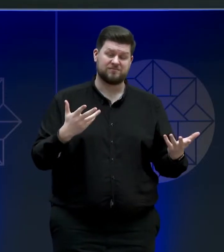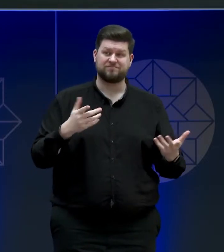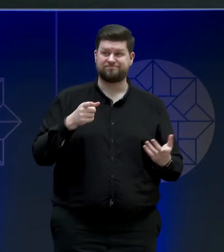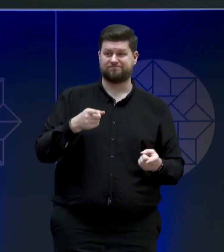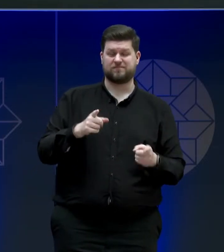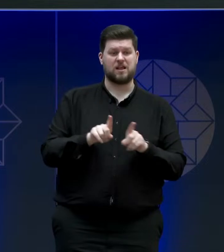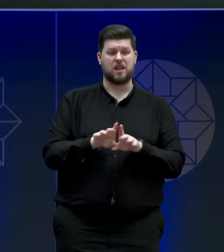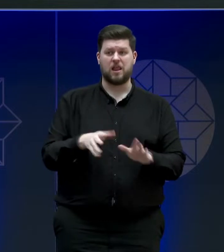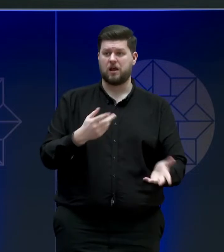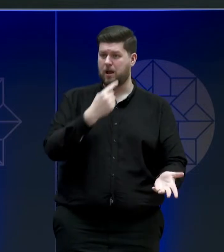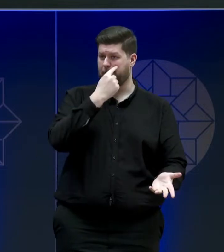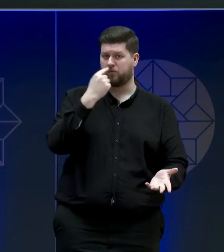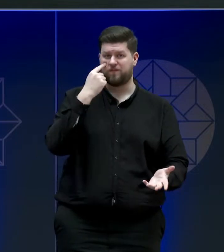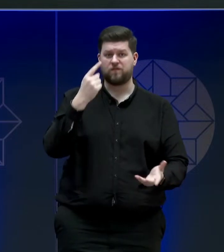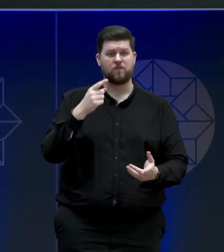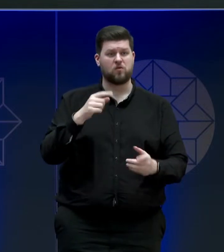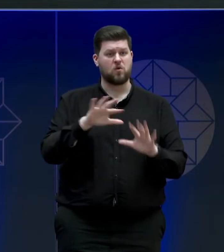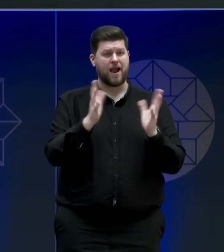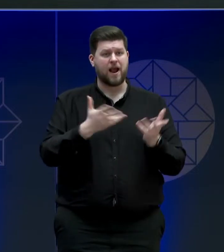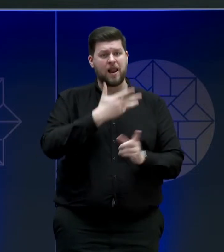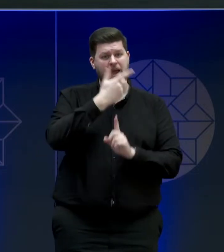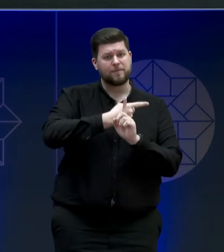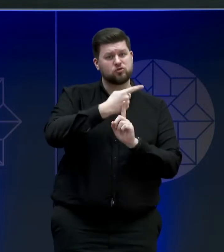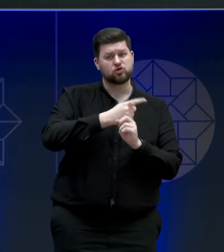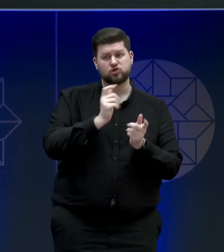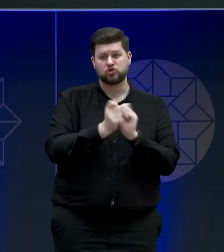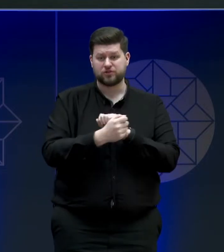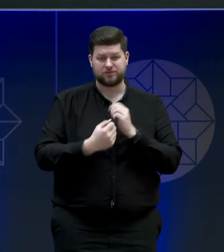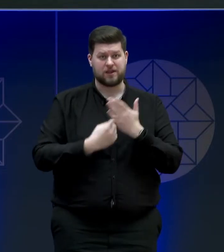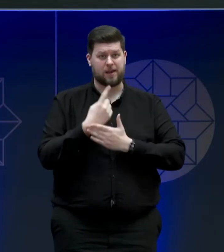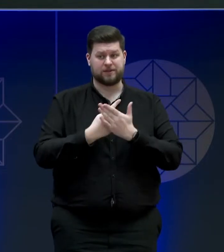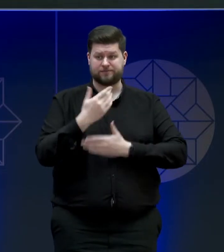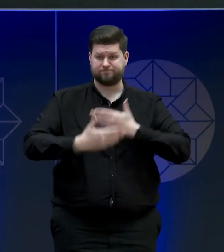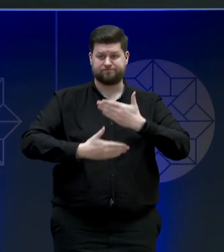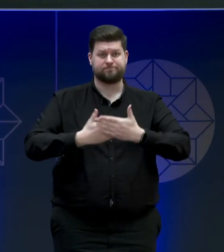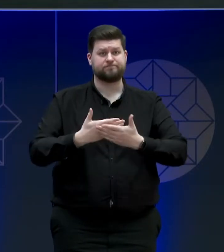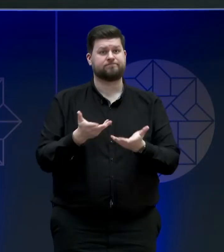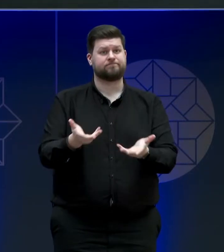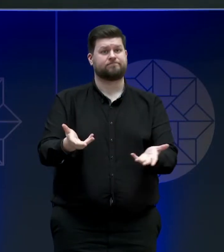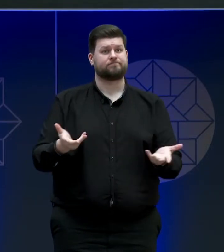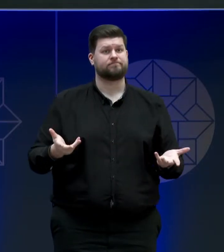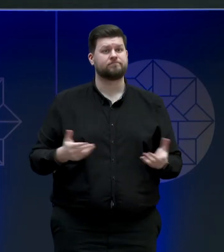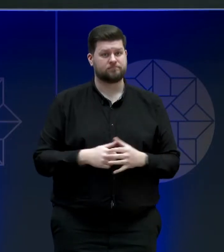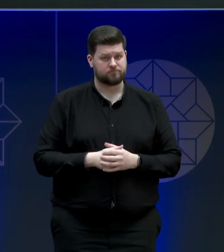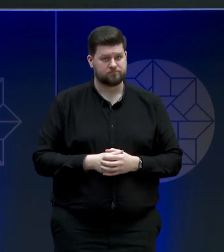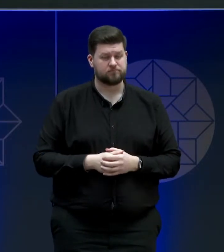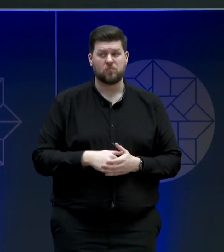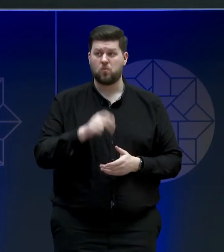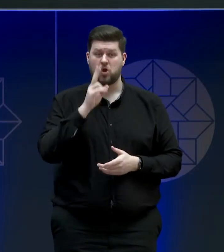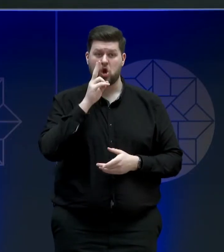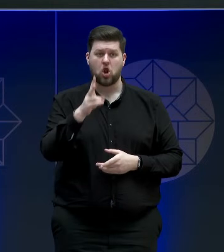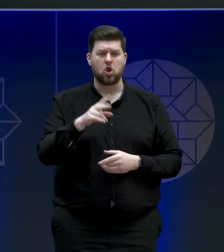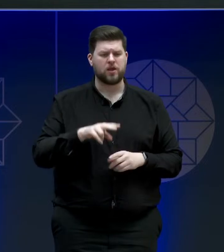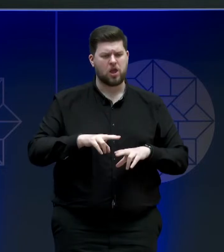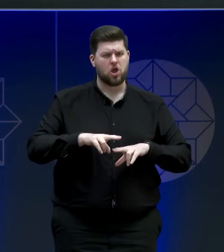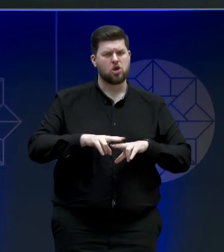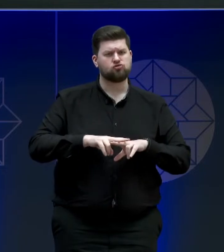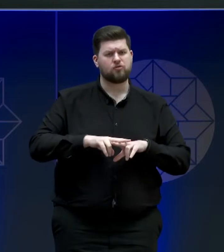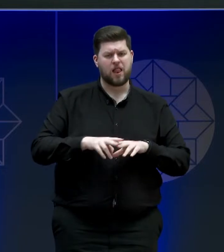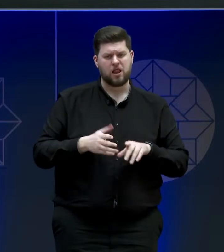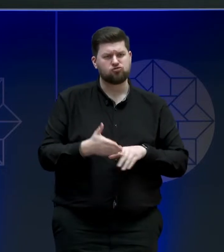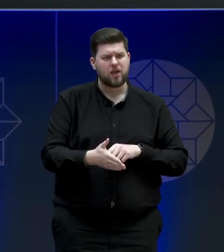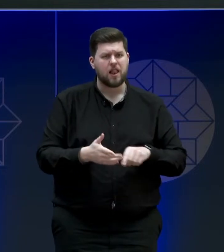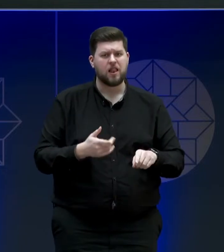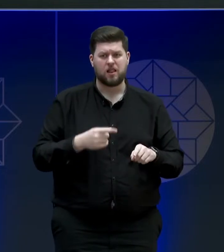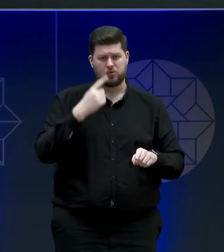and the ferocity. If you look at the rail map of what lines are still affected, you can see